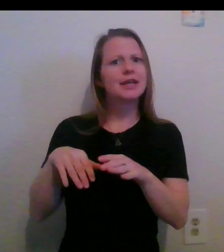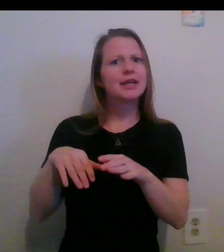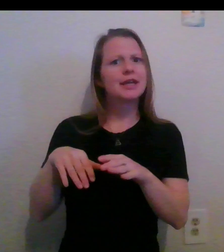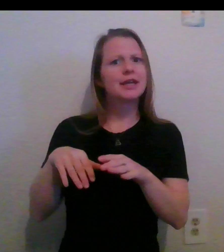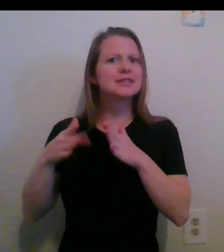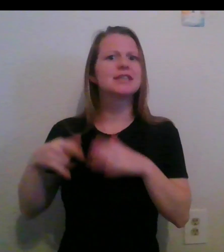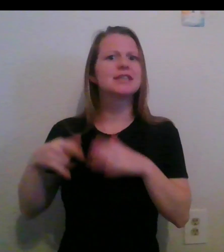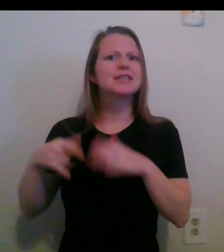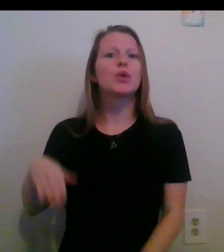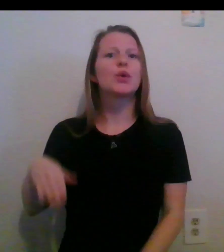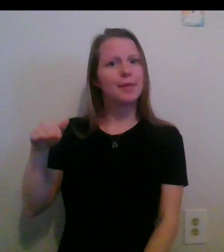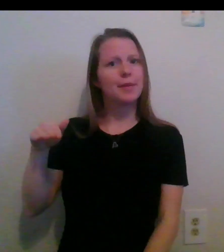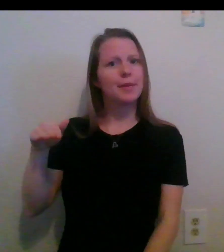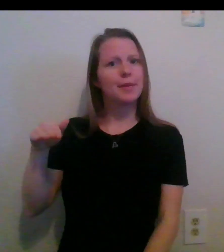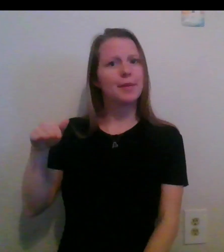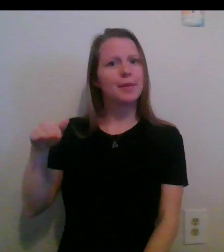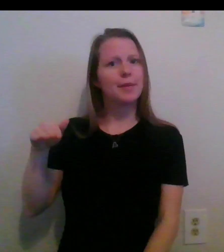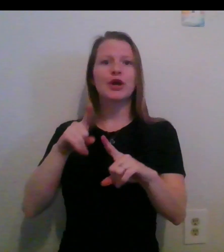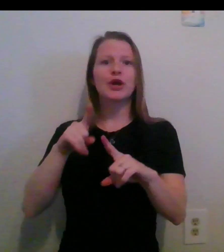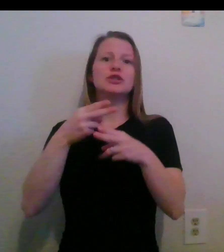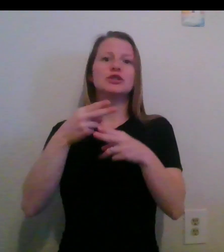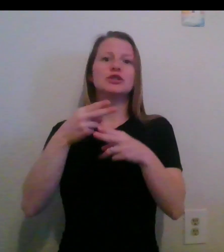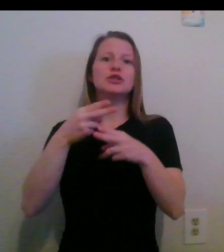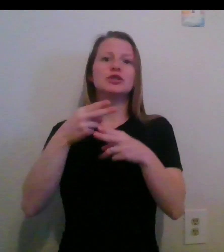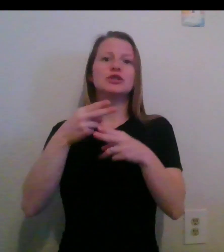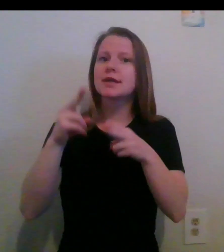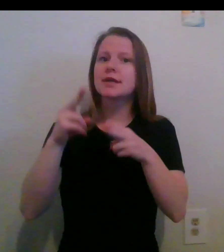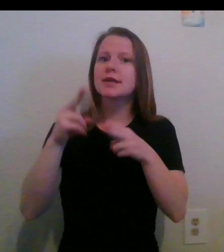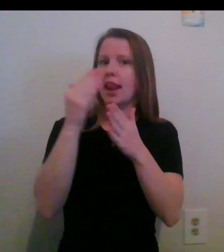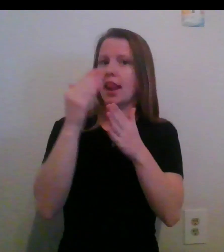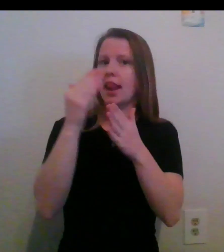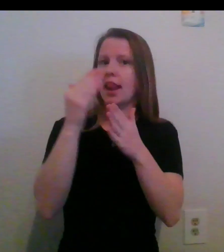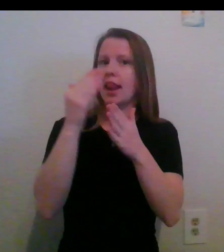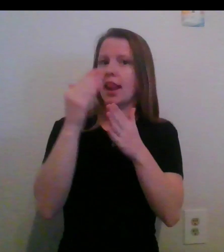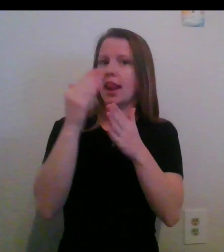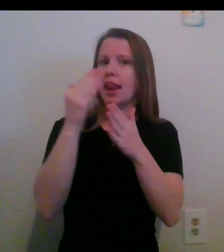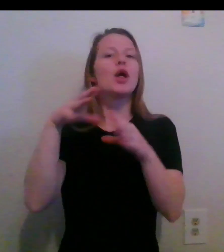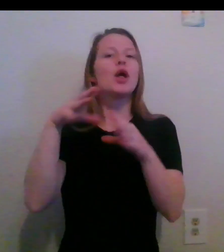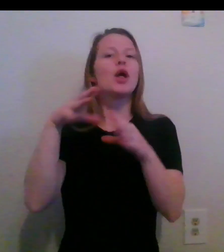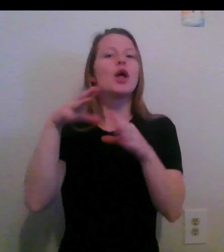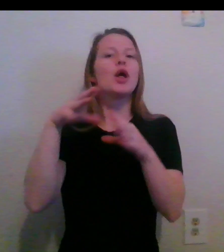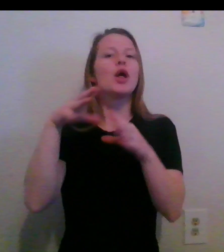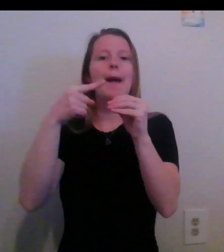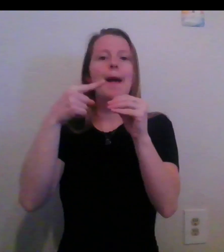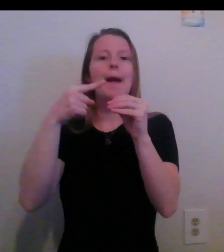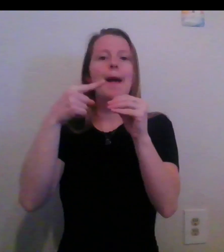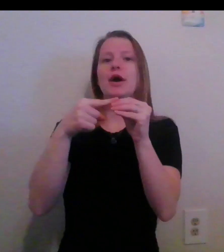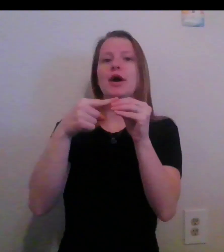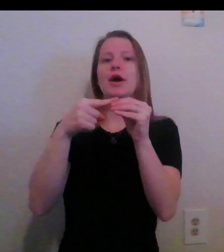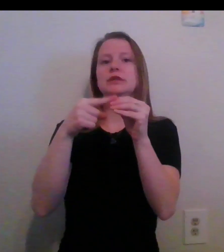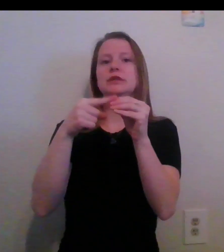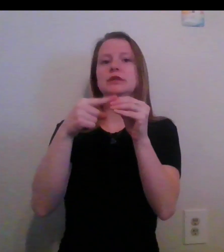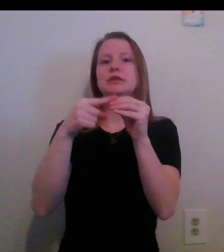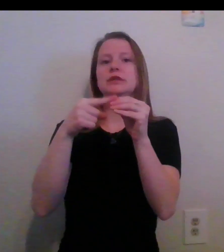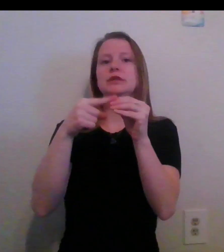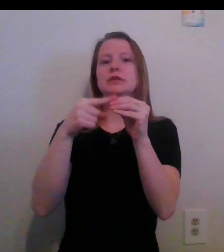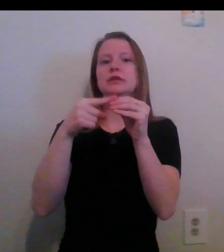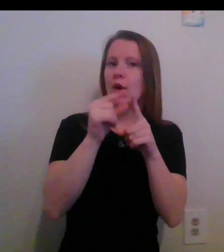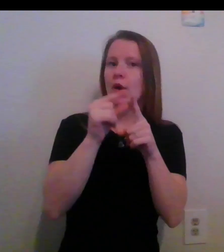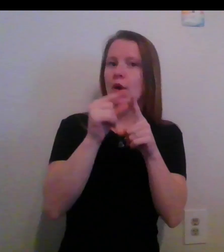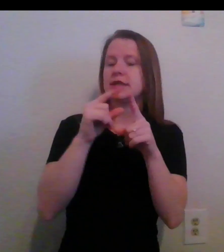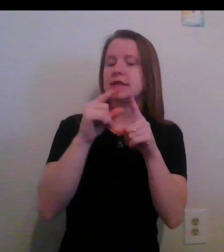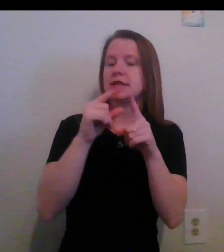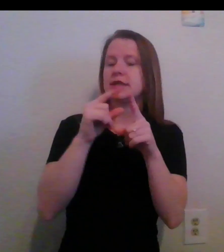In this short lesson, you will learn about the correct words for your body parts that relate to sexual development. You will learn